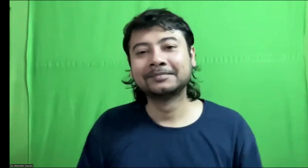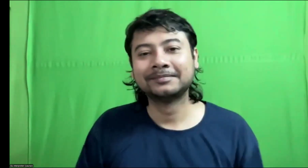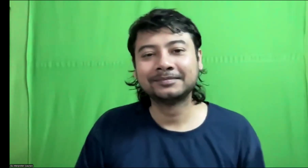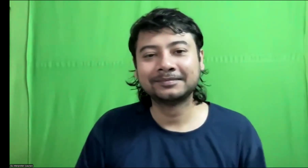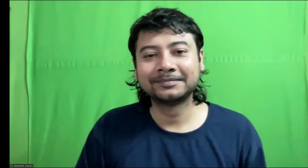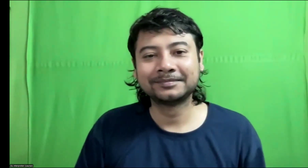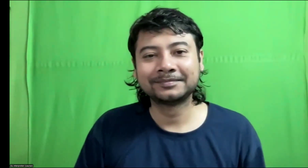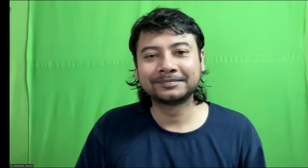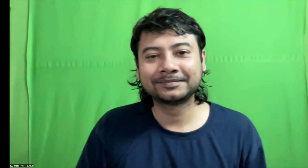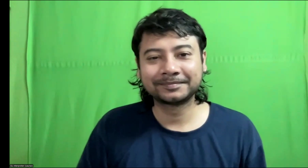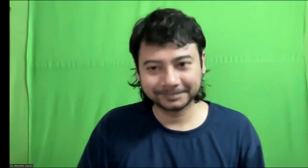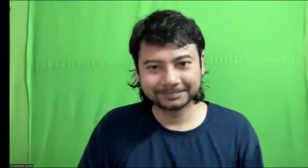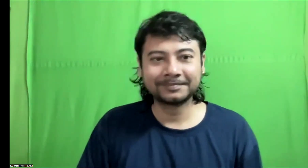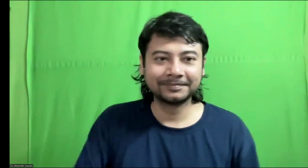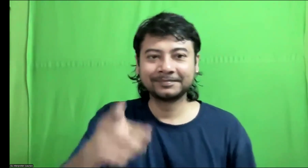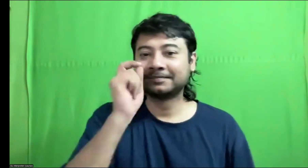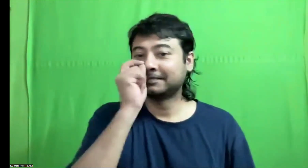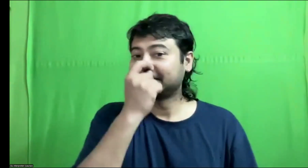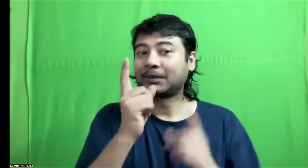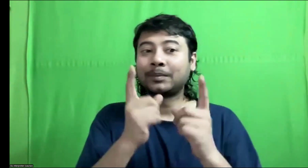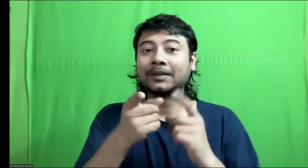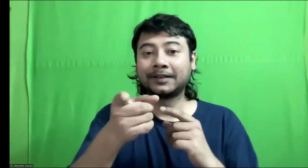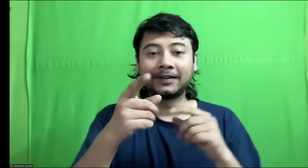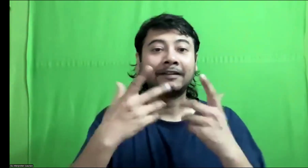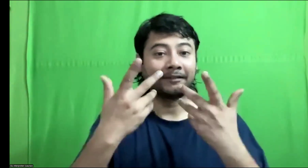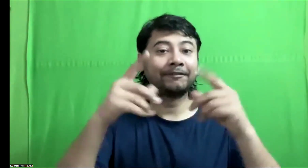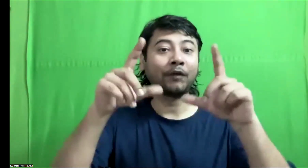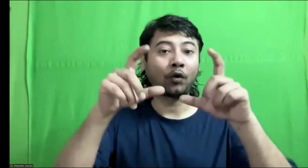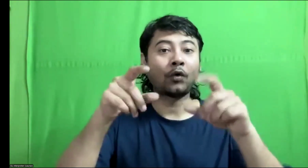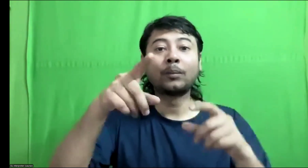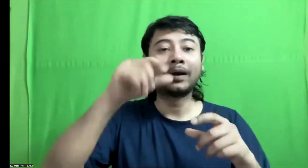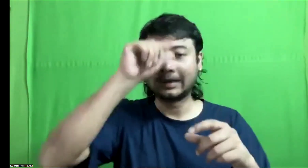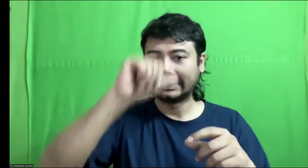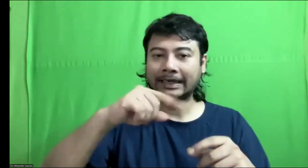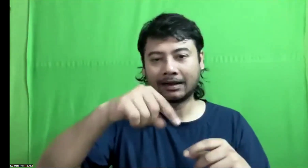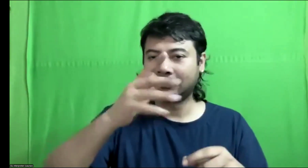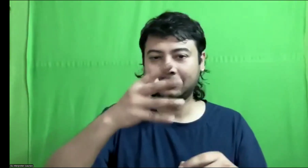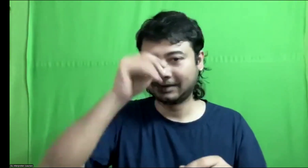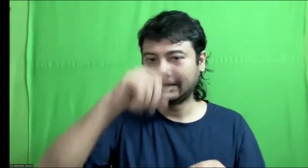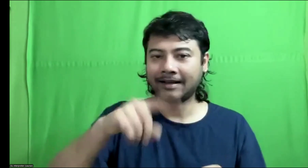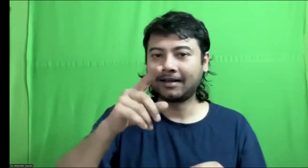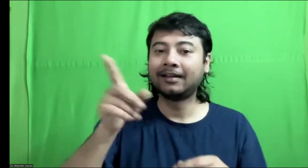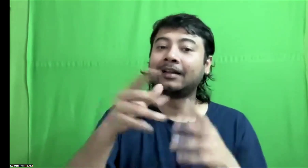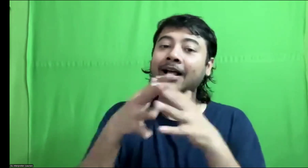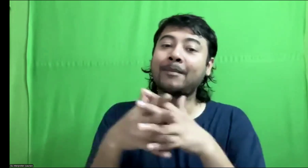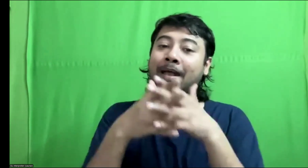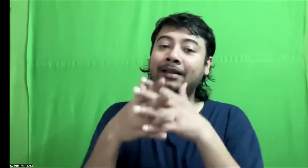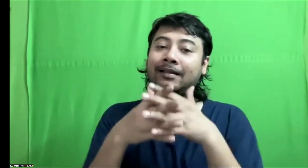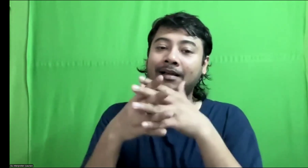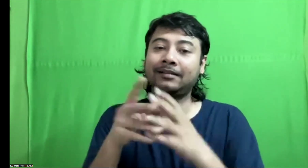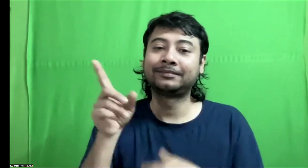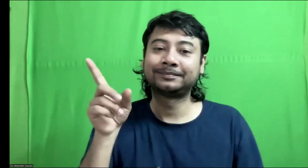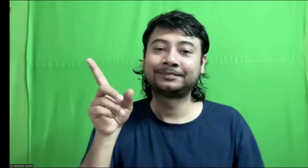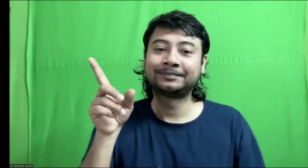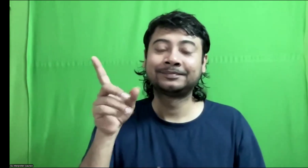I'll share. I have some pictures with me. This is not from India. It's from US pictures. There's a person who did this program in the dickey of his